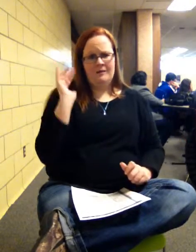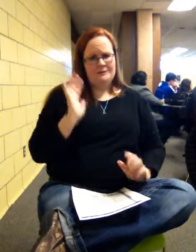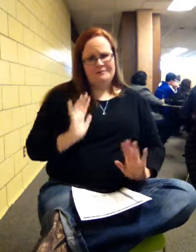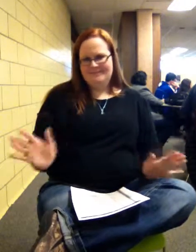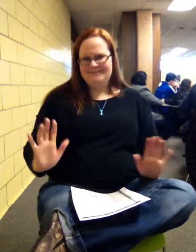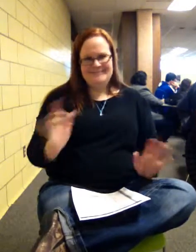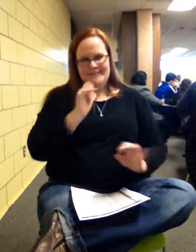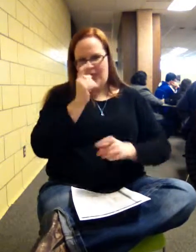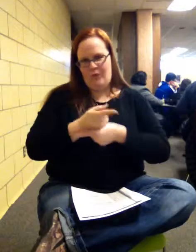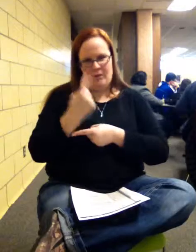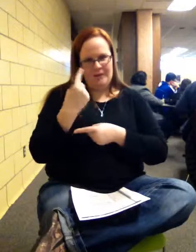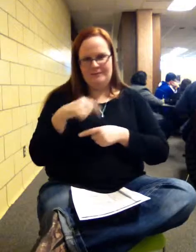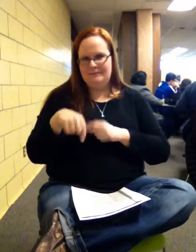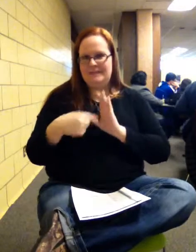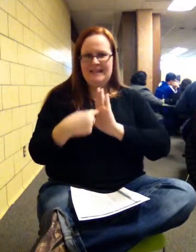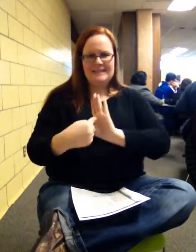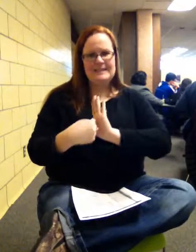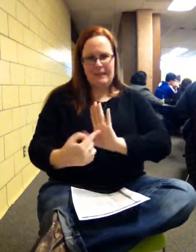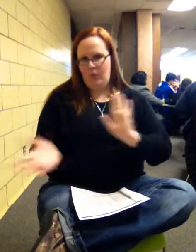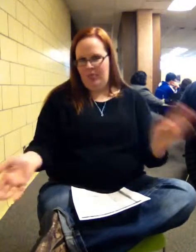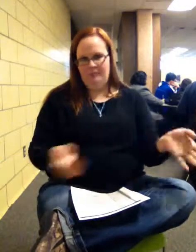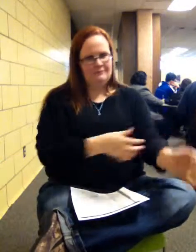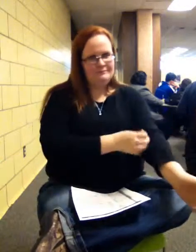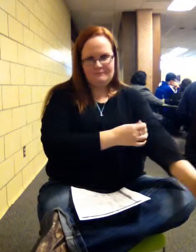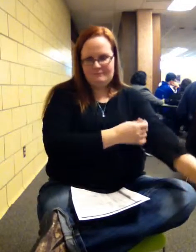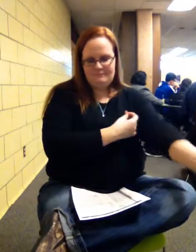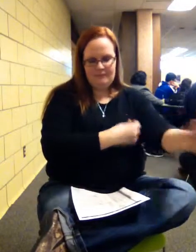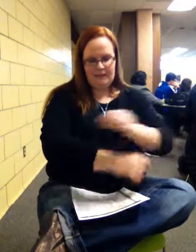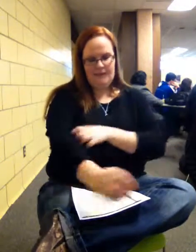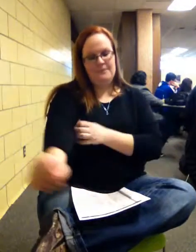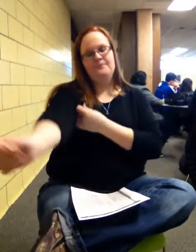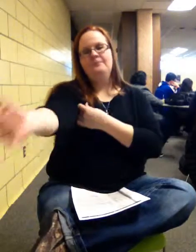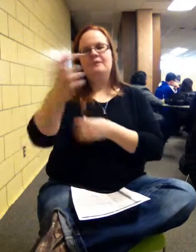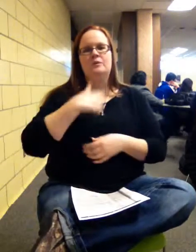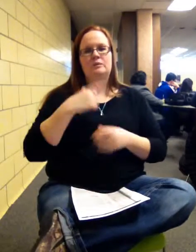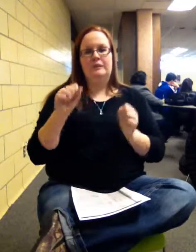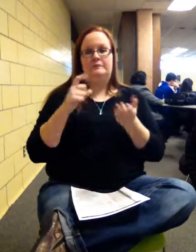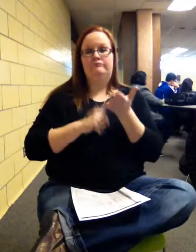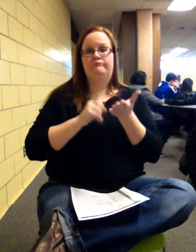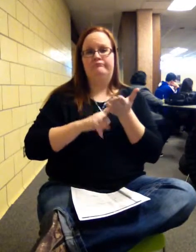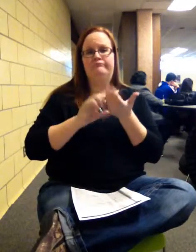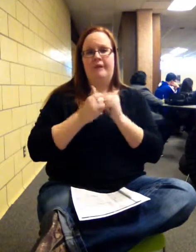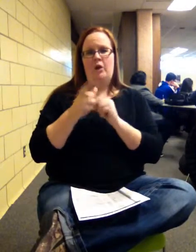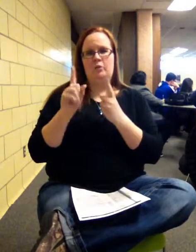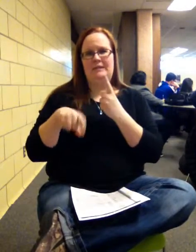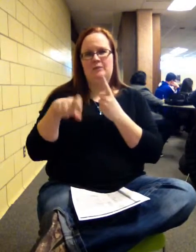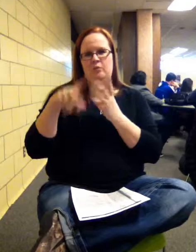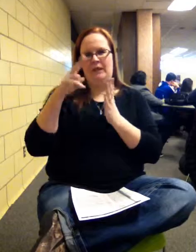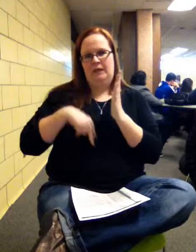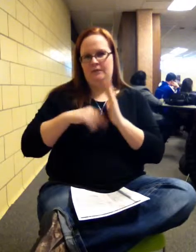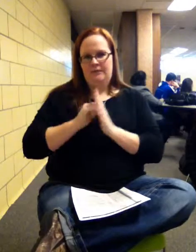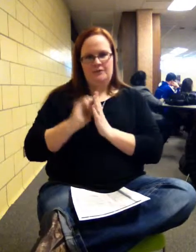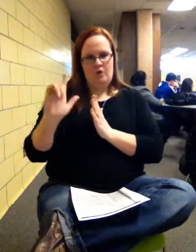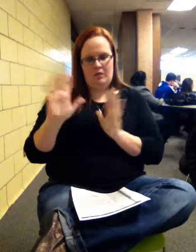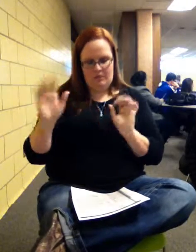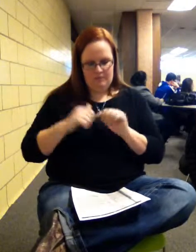that in the past. This is just a sample, so that we can kind of talk through how you guys need to read it. What I've